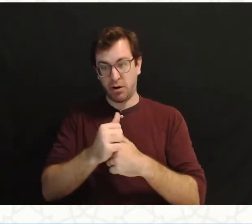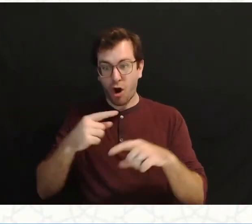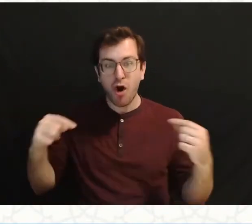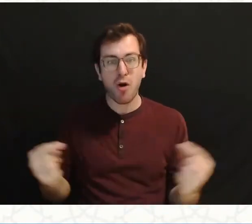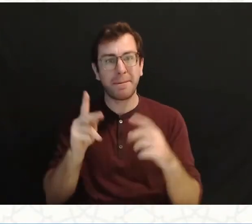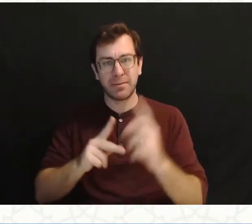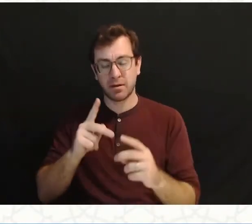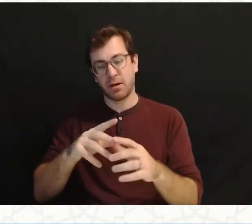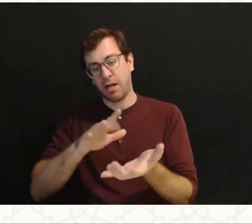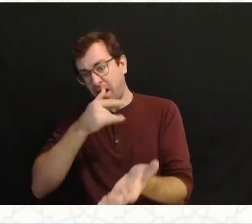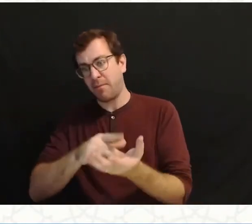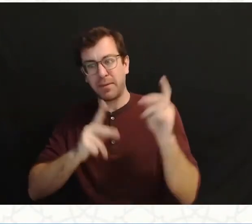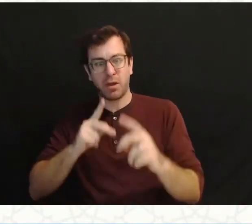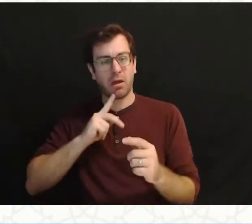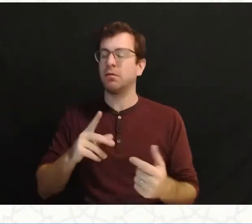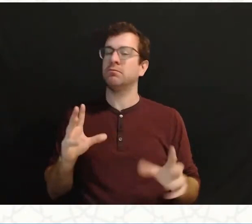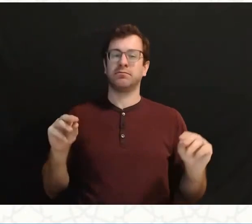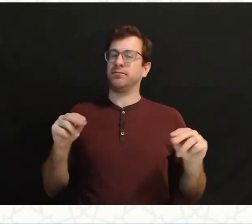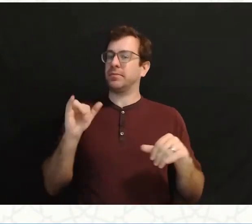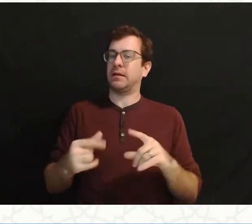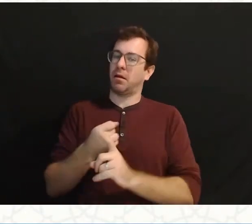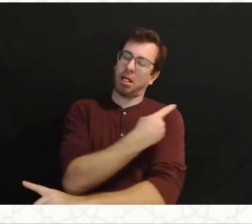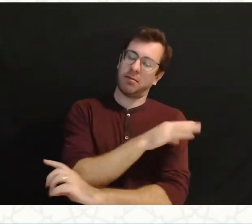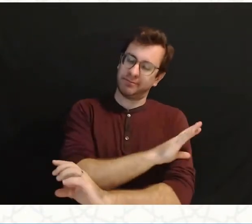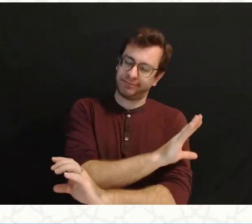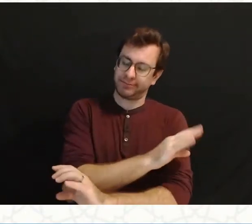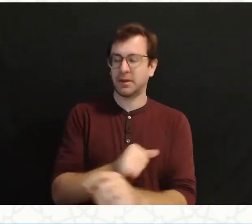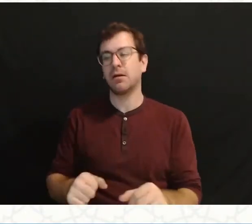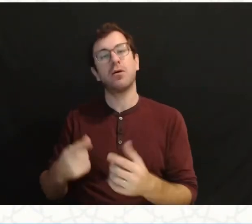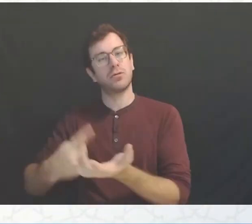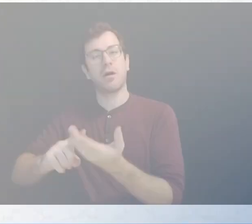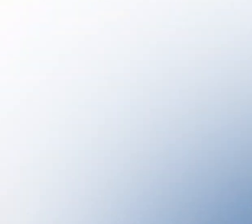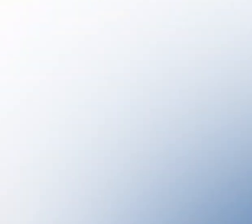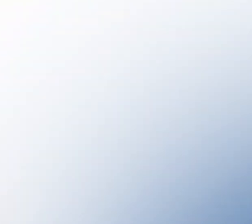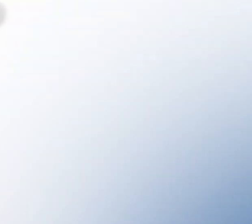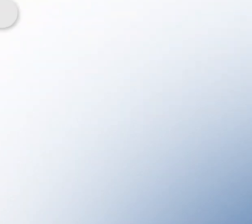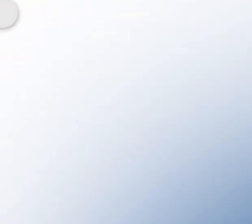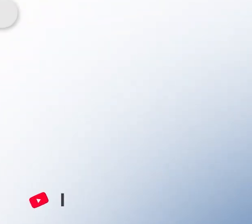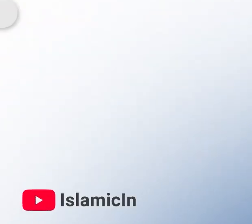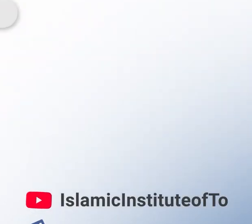illegally, those are extreme situations. We're not talking about that. We're just talking about our daily interactions.